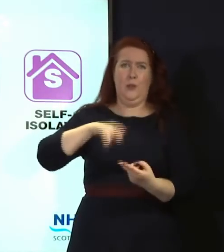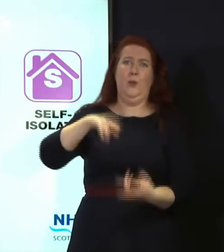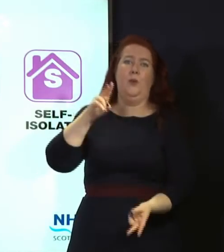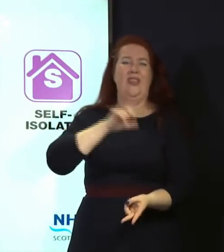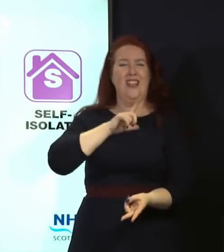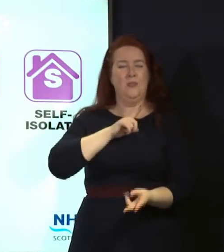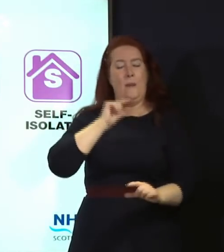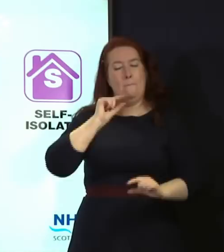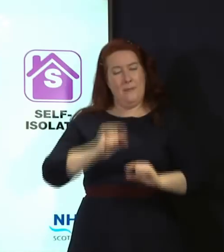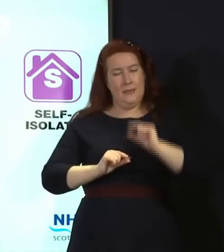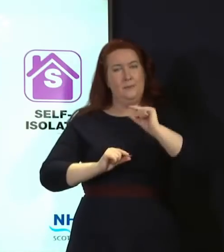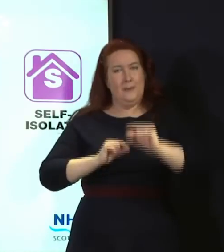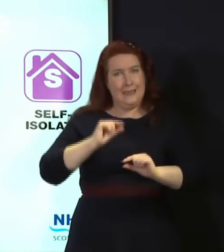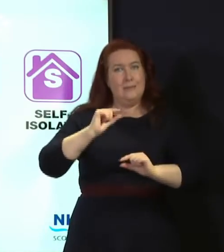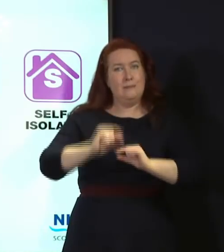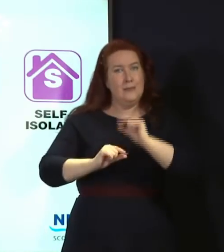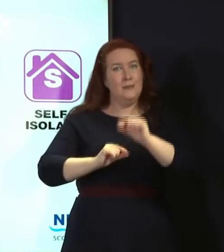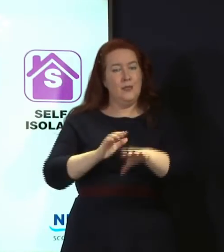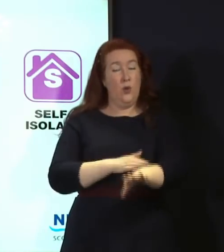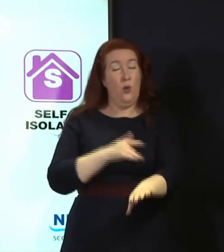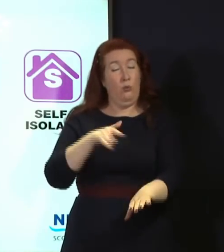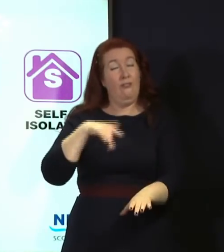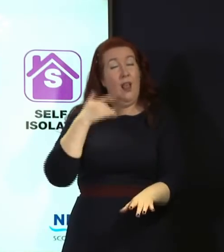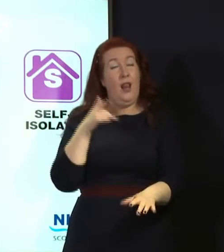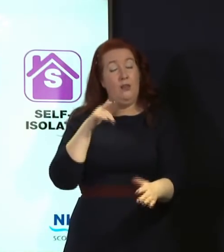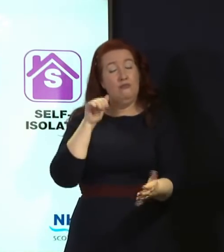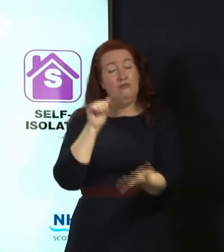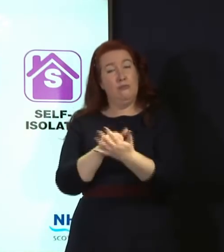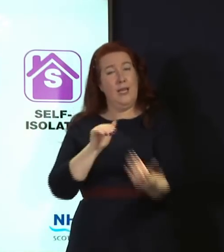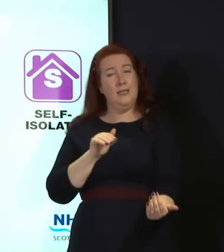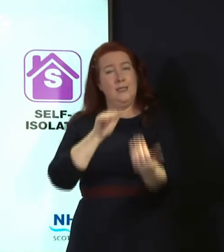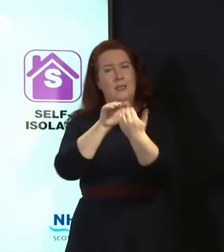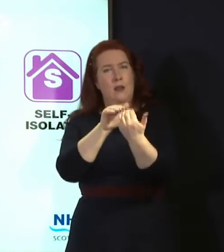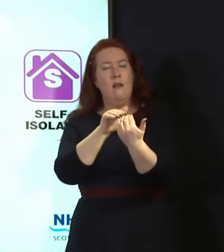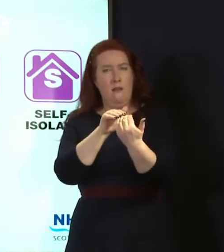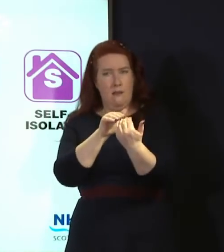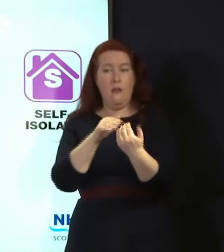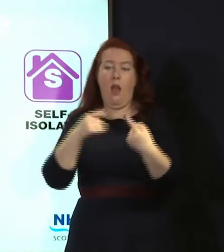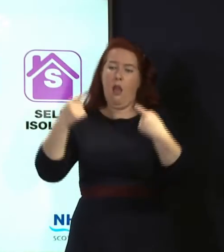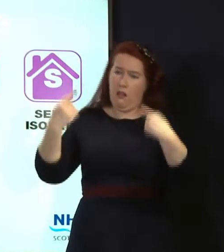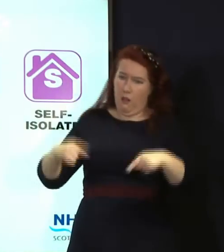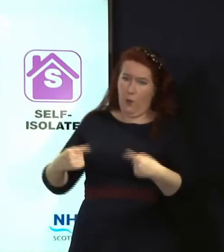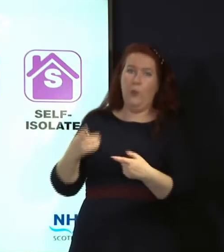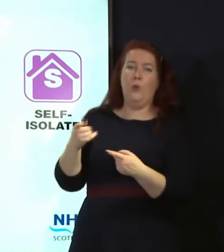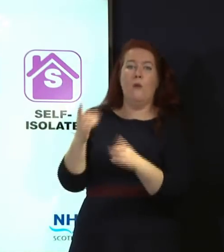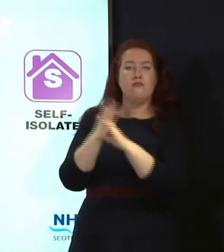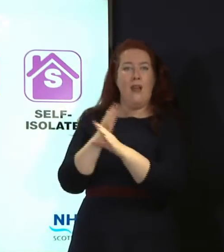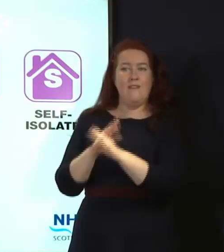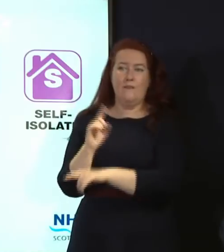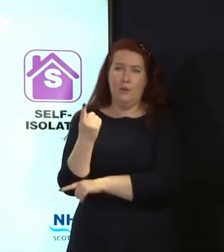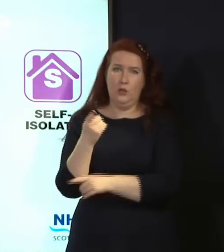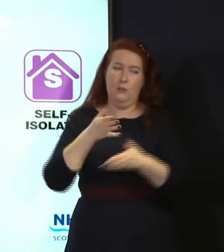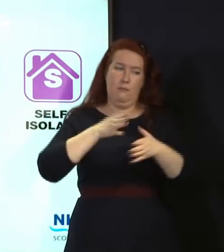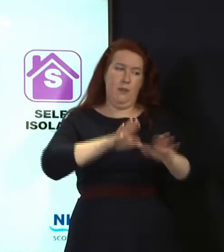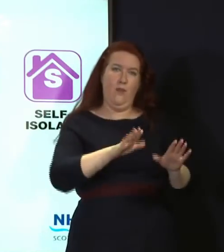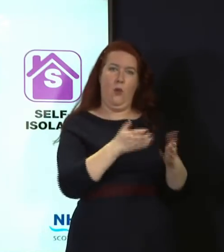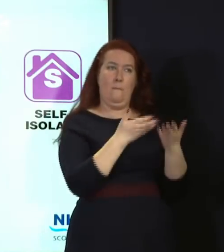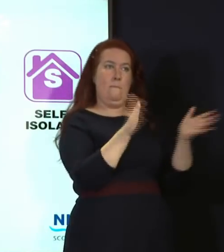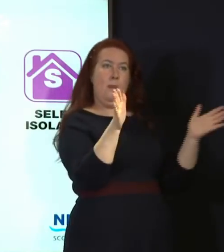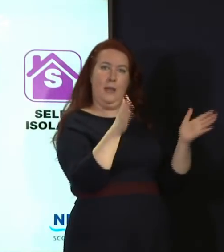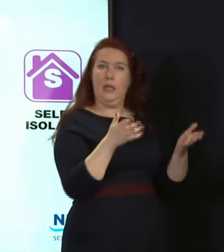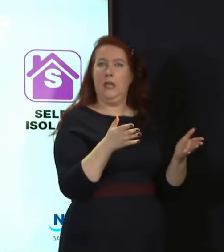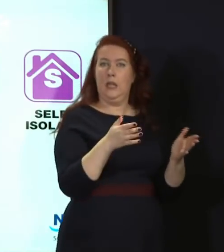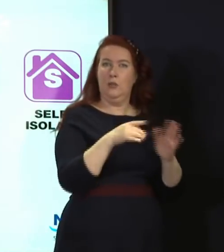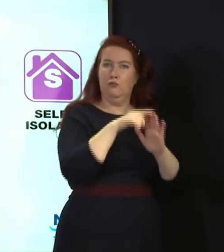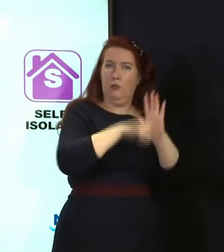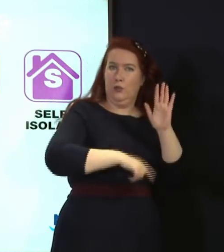gradual. And we think it's proportionate to allow that in private settings first, before we do it in public settings.